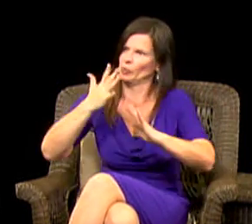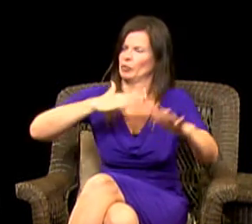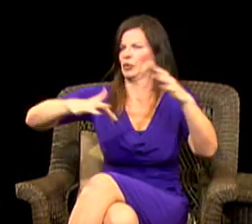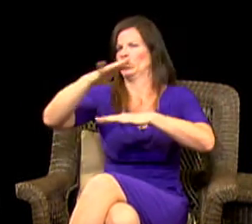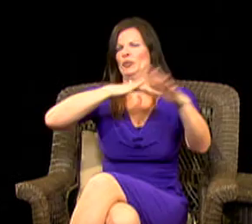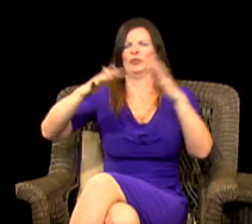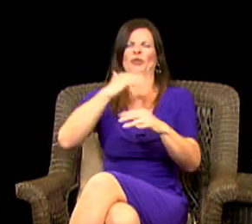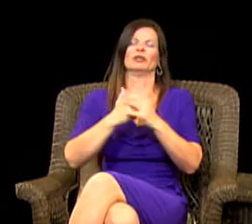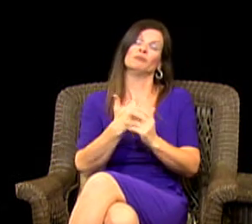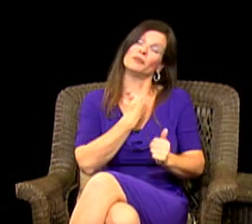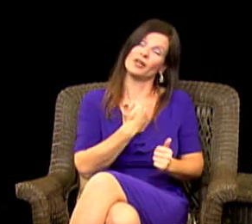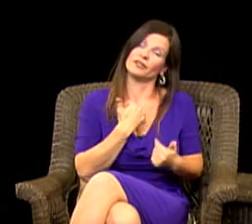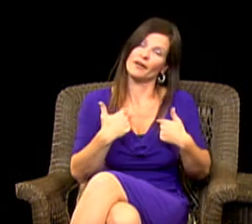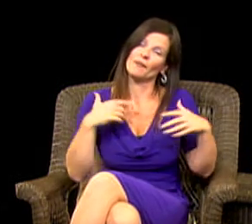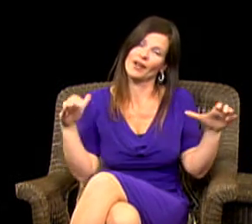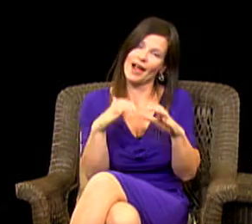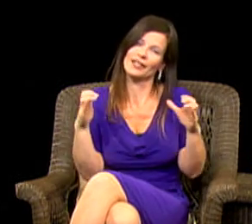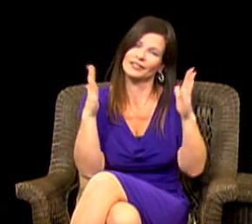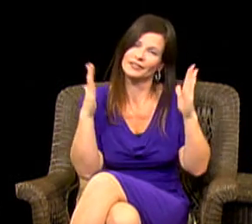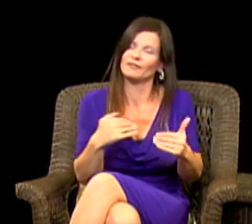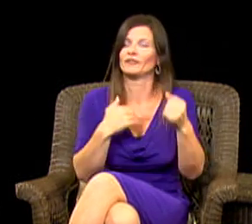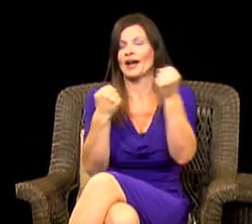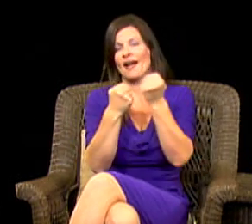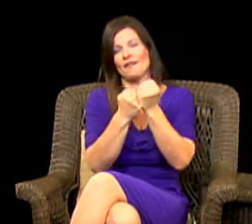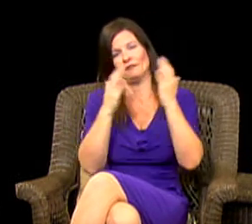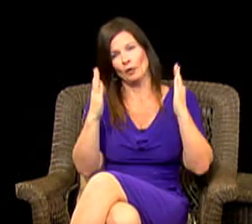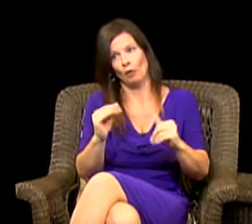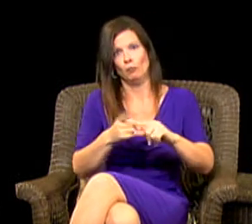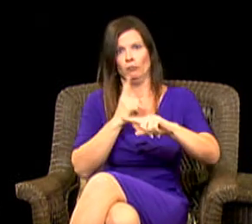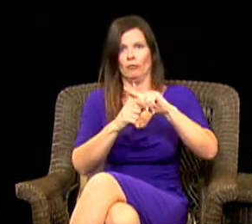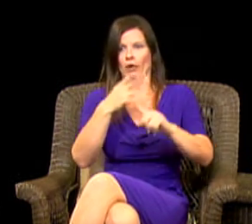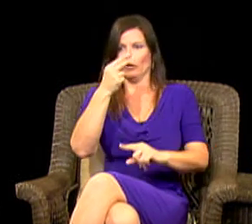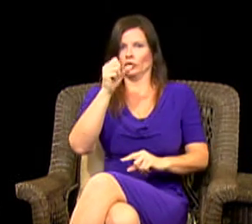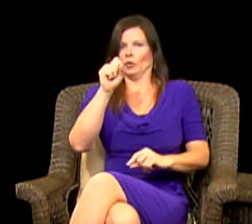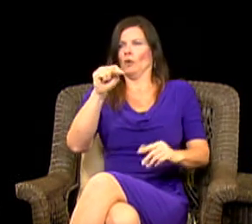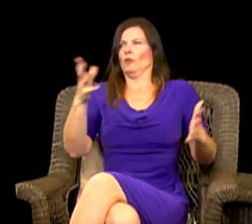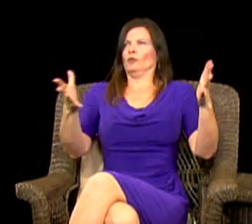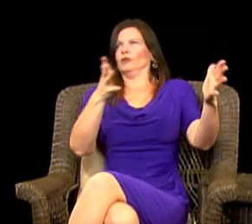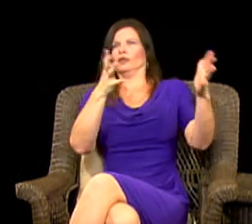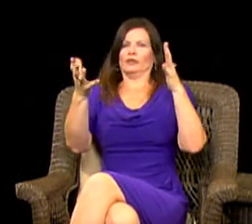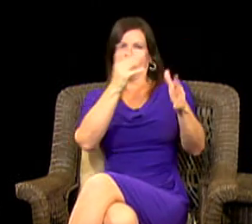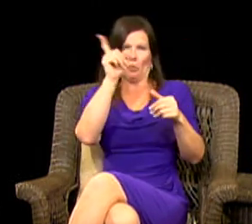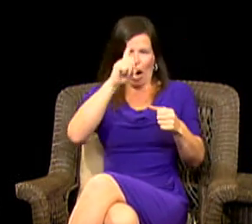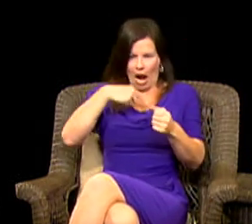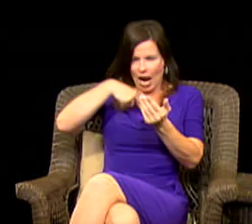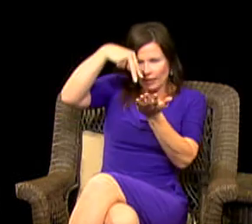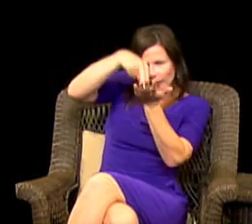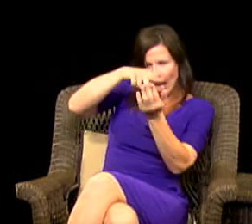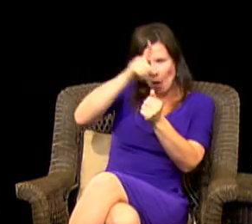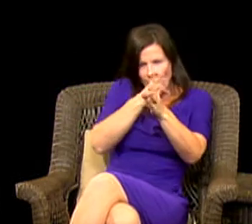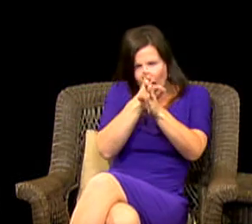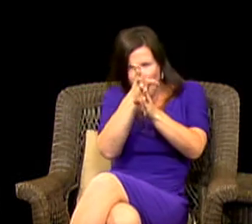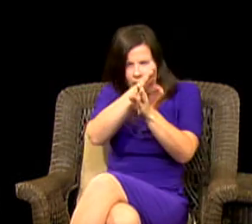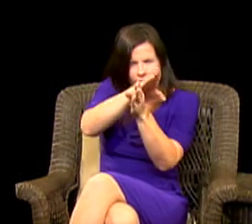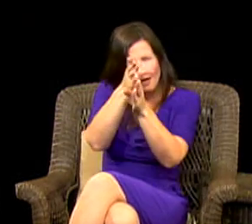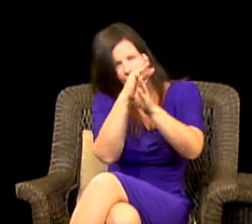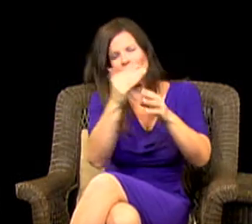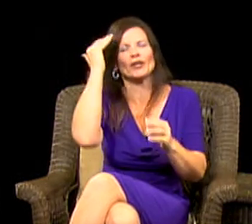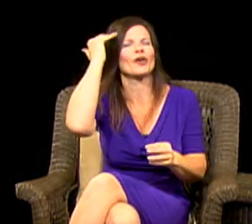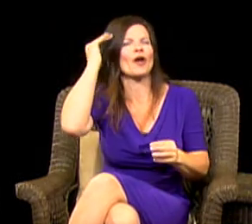Mack's Hot Topics, there's so much that goes on in the deaf community, and lately things have been really, really heated. So there